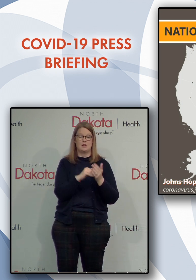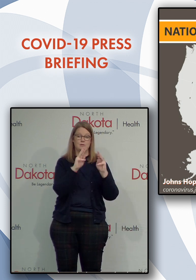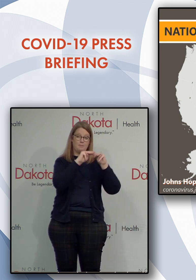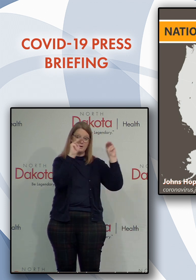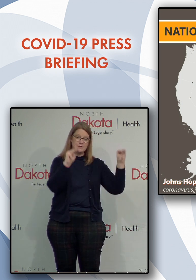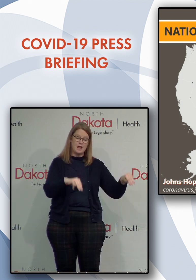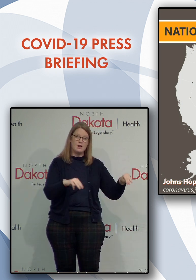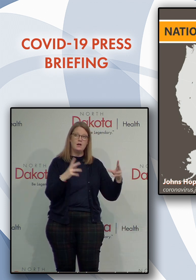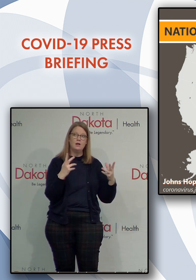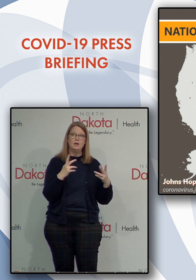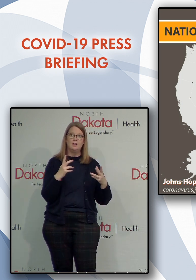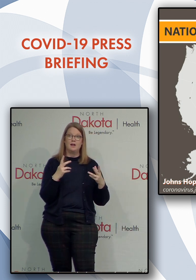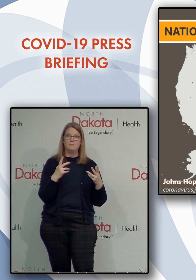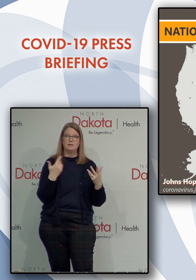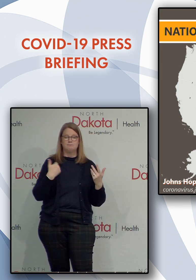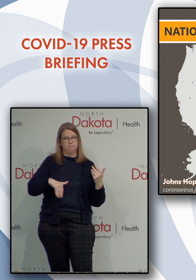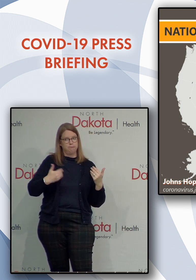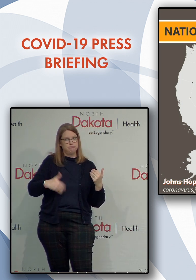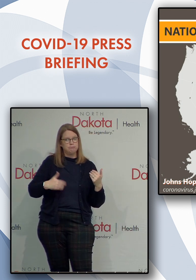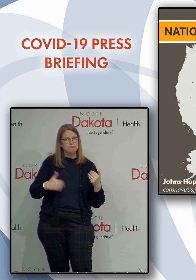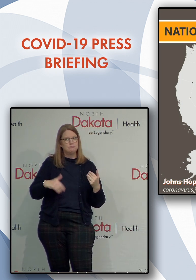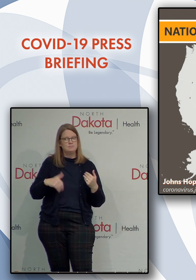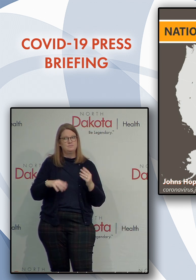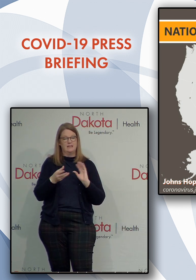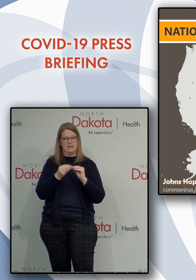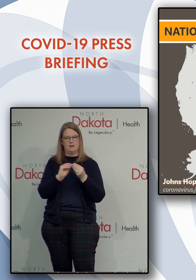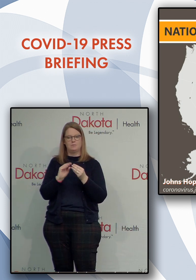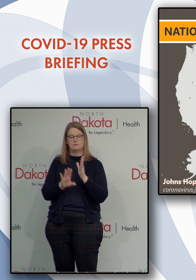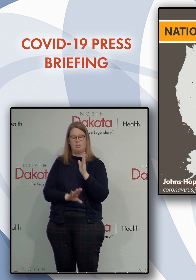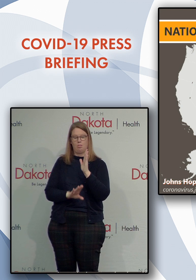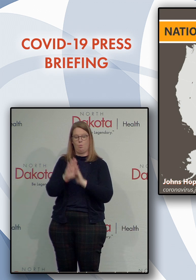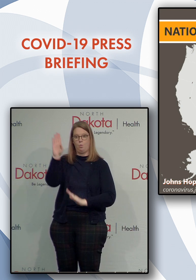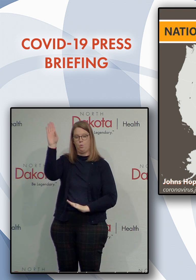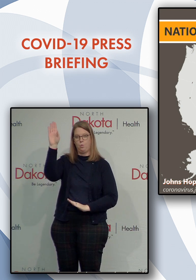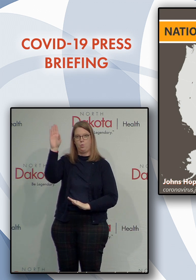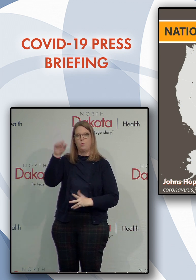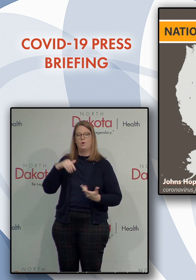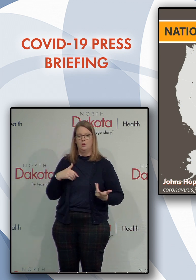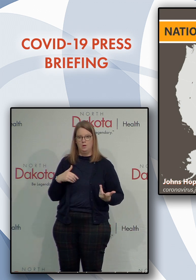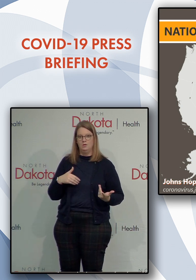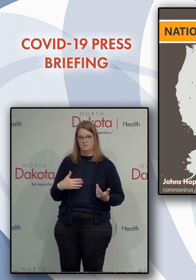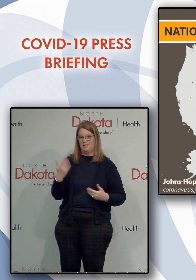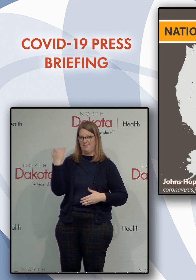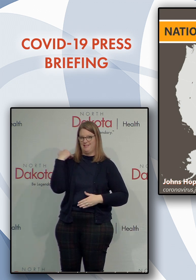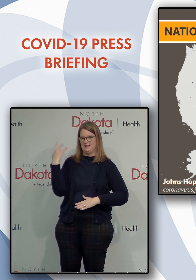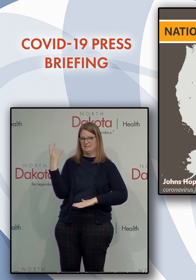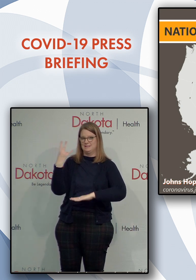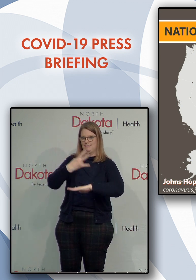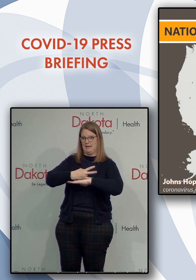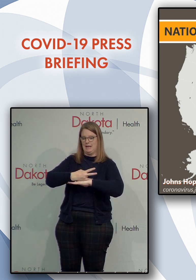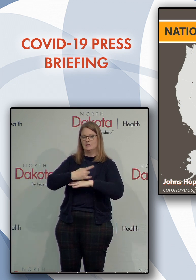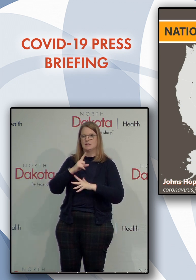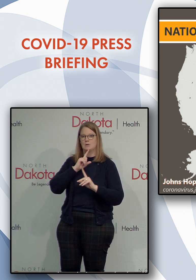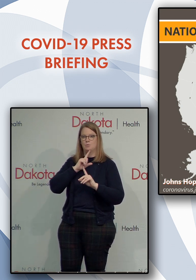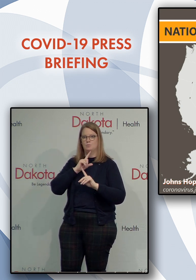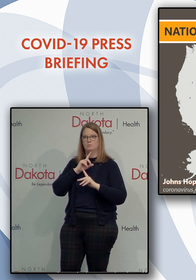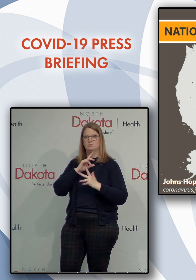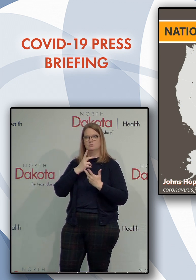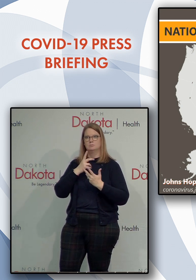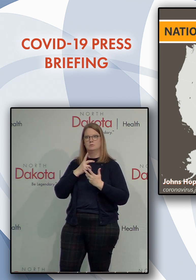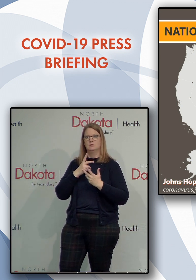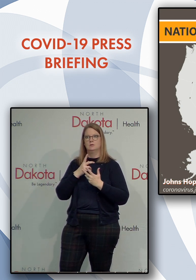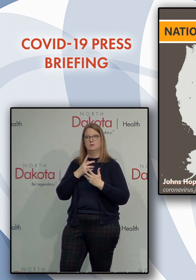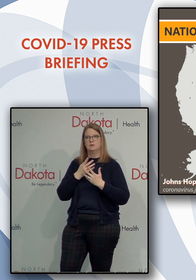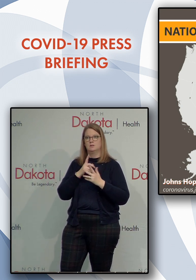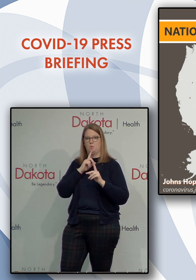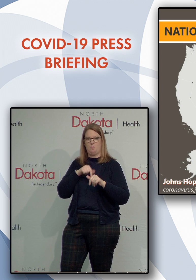Montana. And so again, these are the case counts in the last 7 days as reported through today,